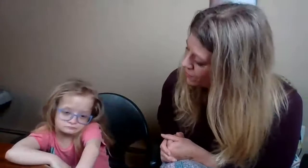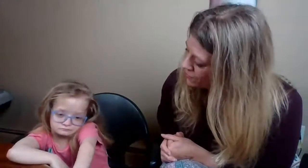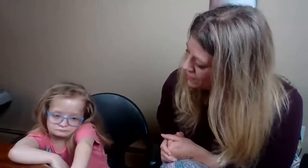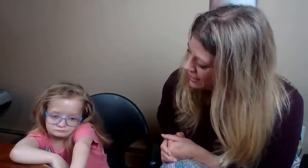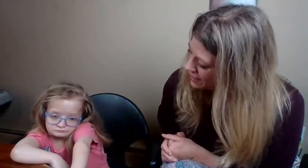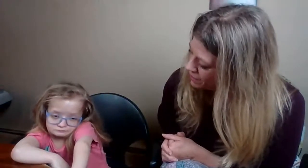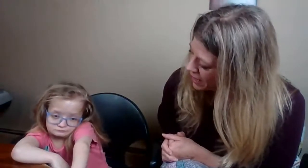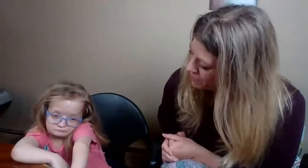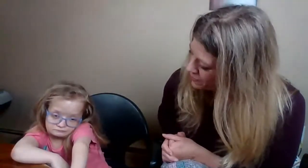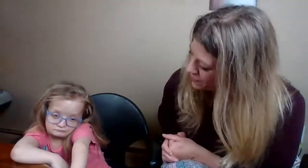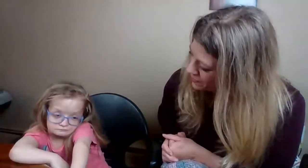Yes, ma'am.